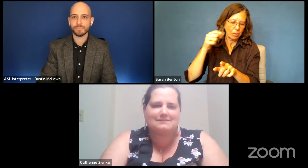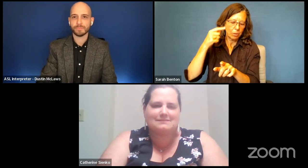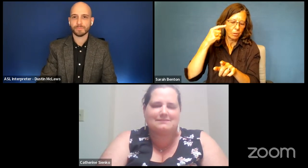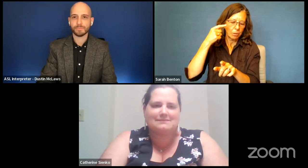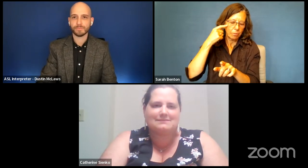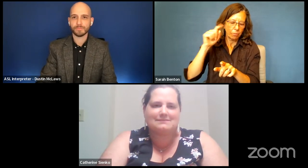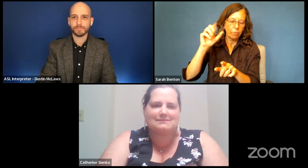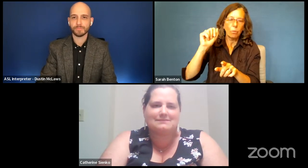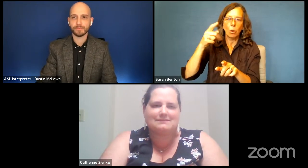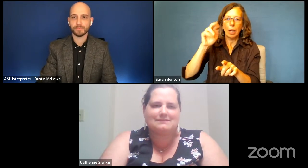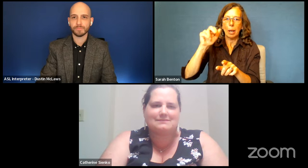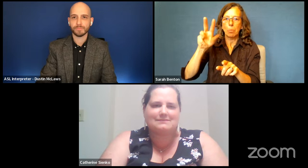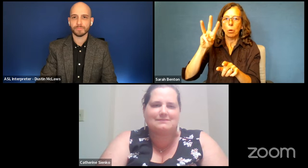legal,